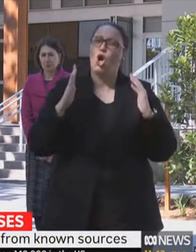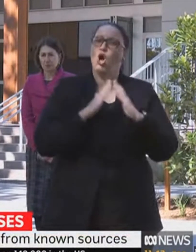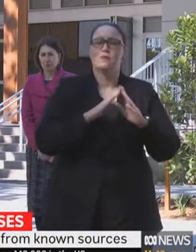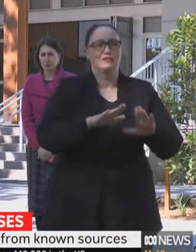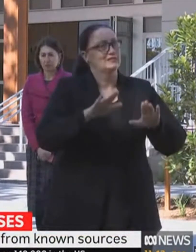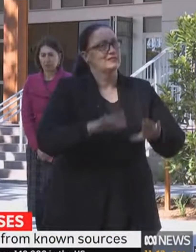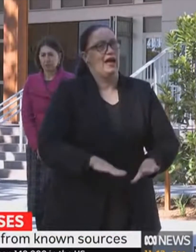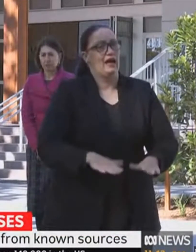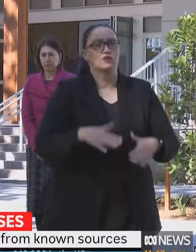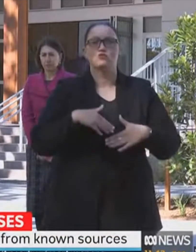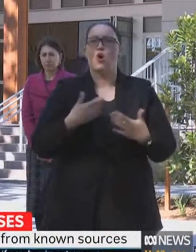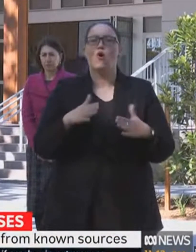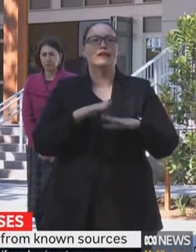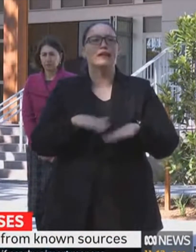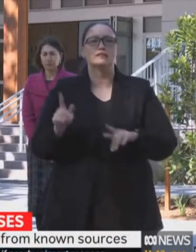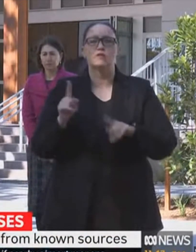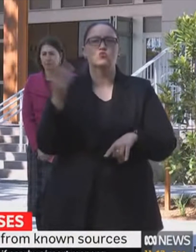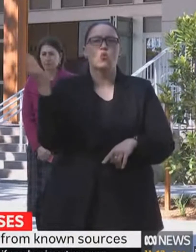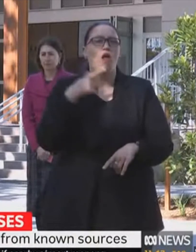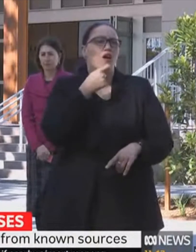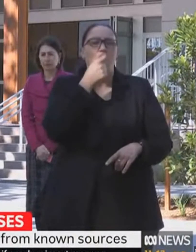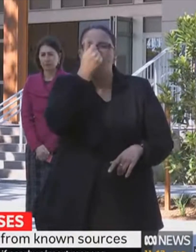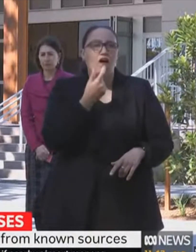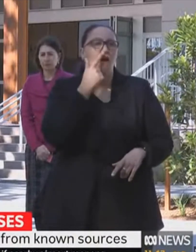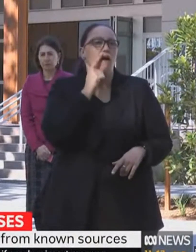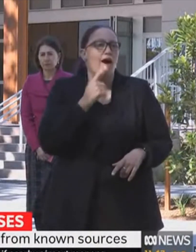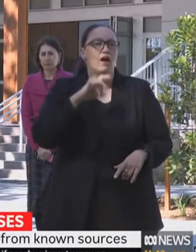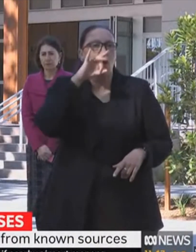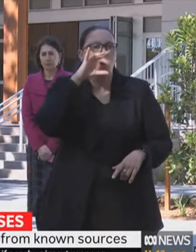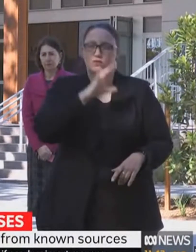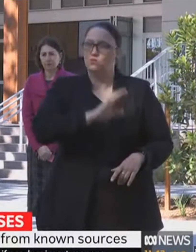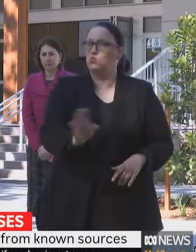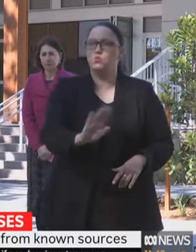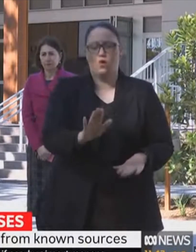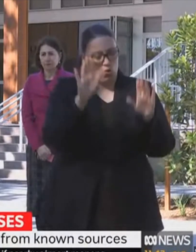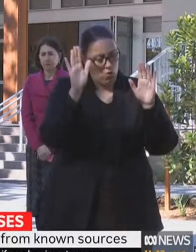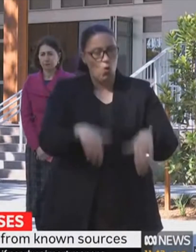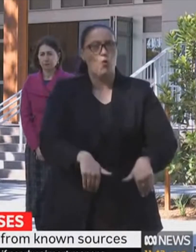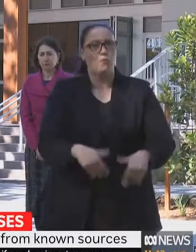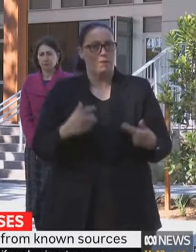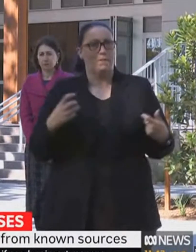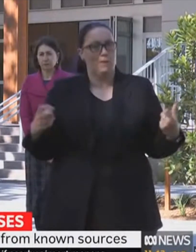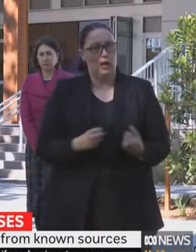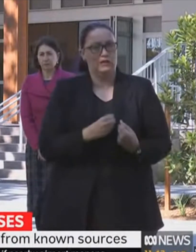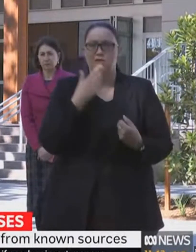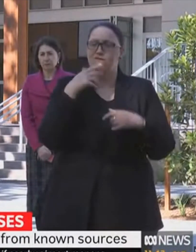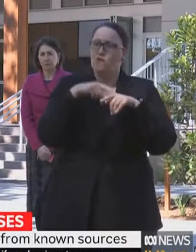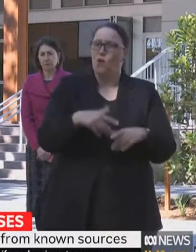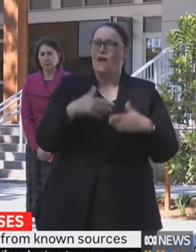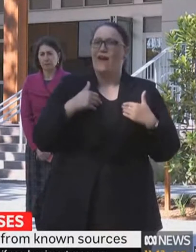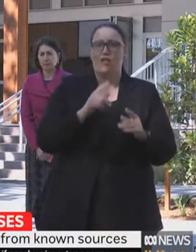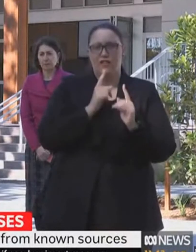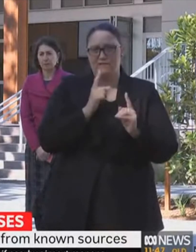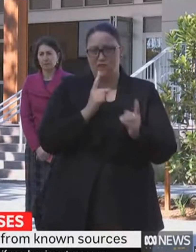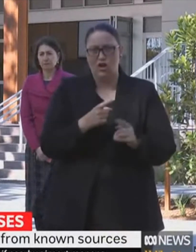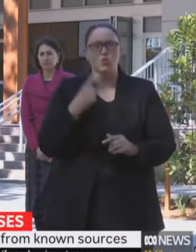want kids coming in who might have a mild cold or a sniffle. It's very important that we continue to be vigilant, that we follow the health advice, and